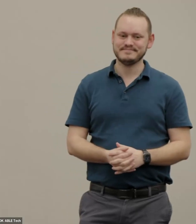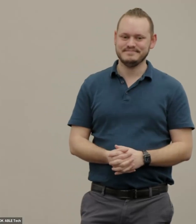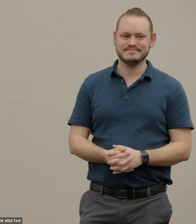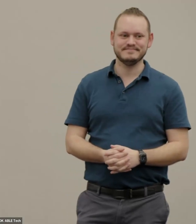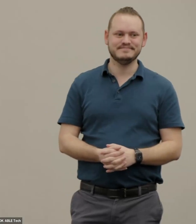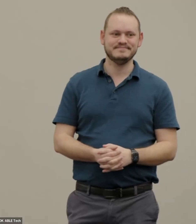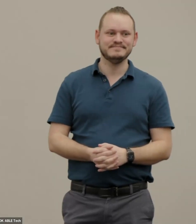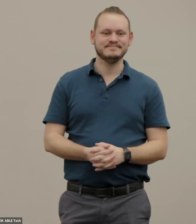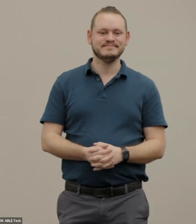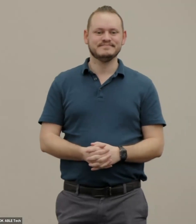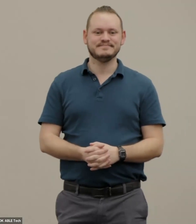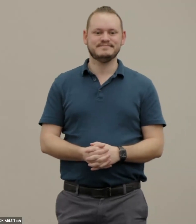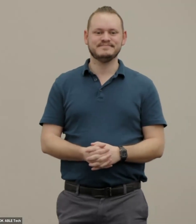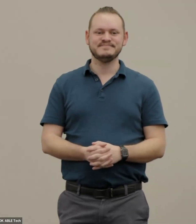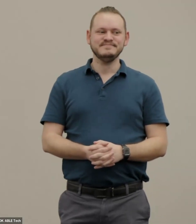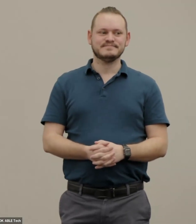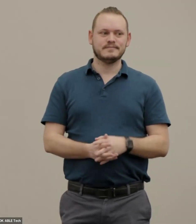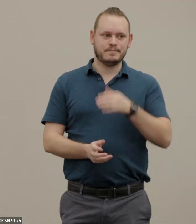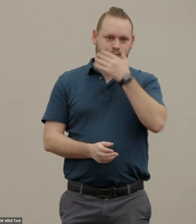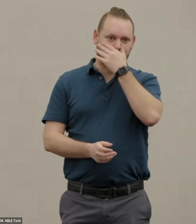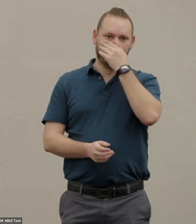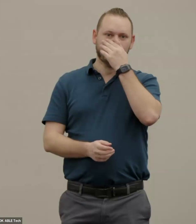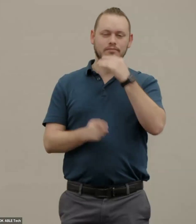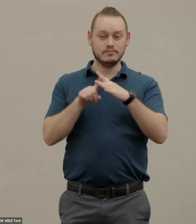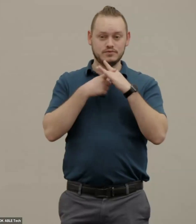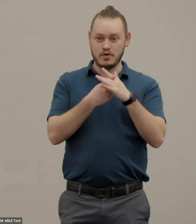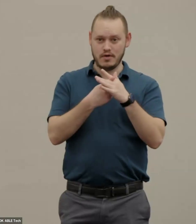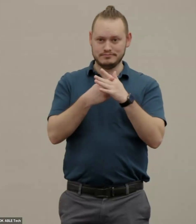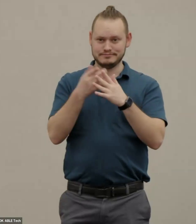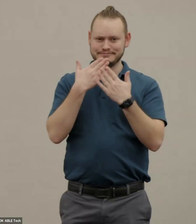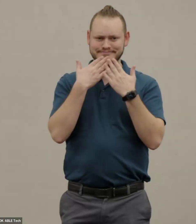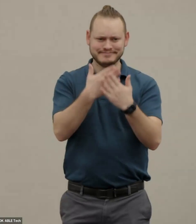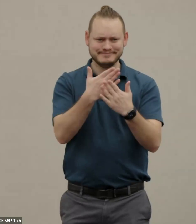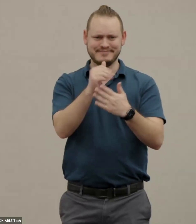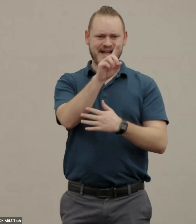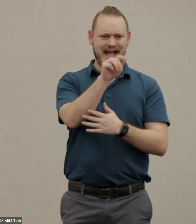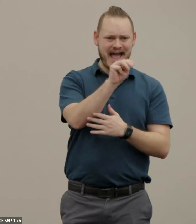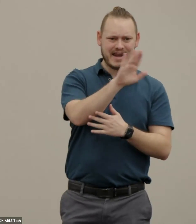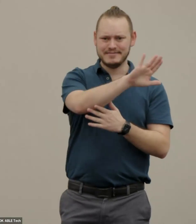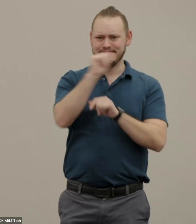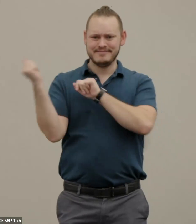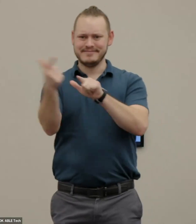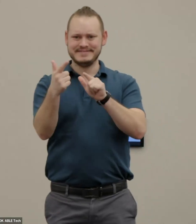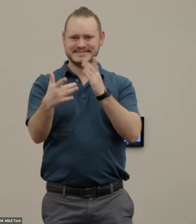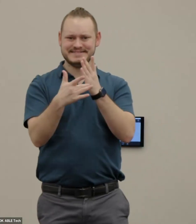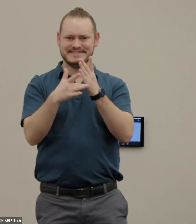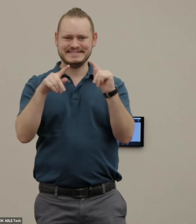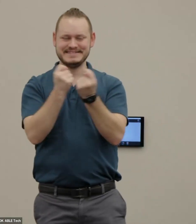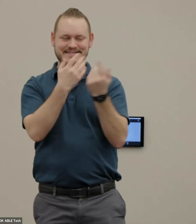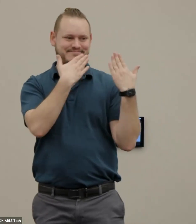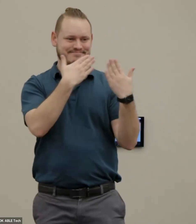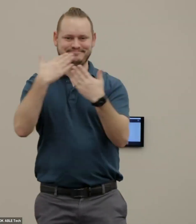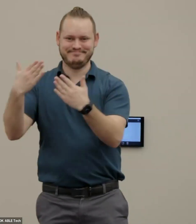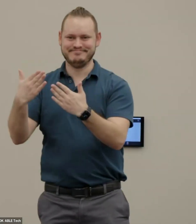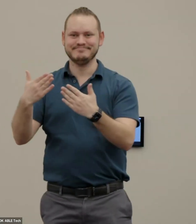I'd like to start by thanking Adam and the whole Able Tech team for everything you guys are doing. I think this